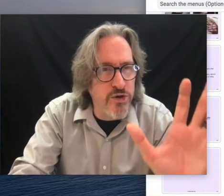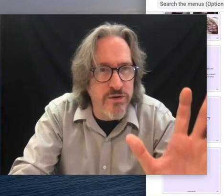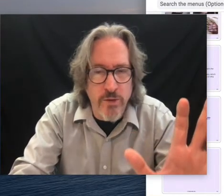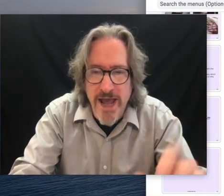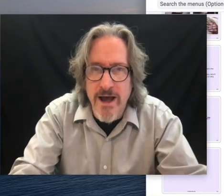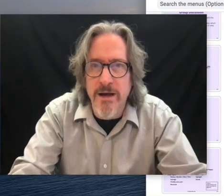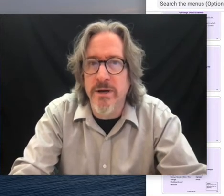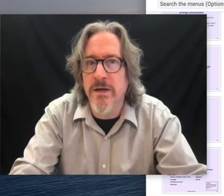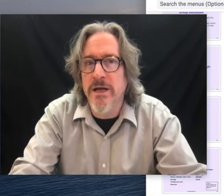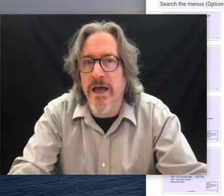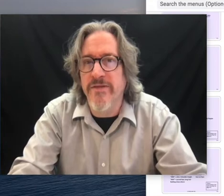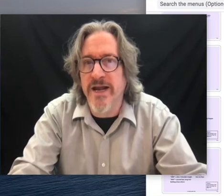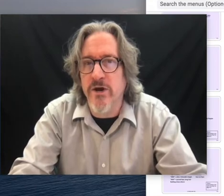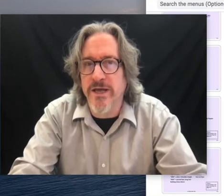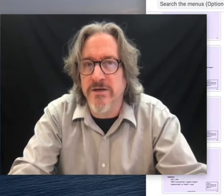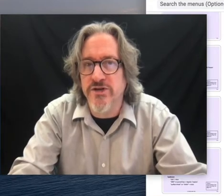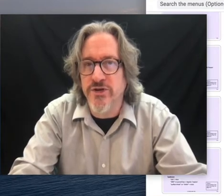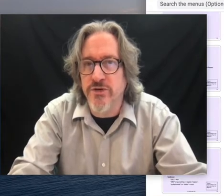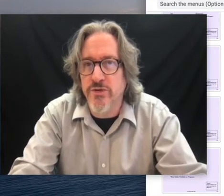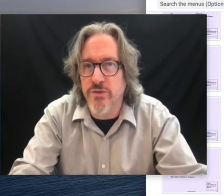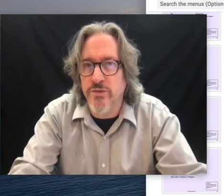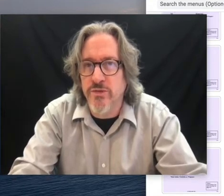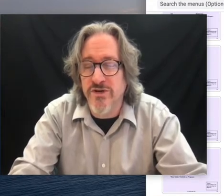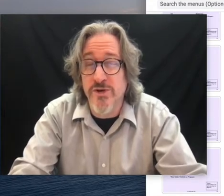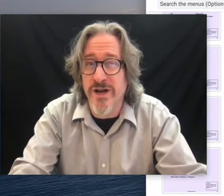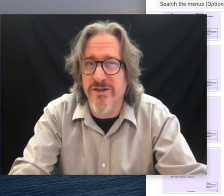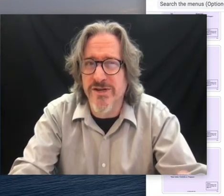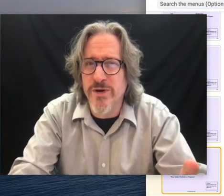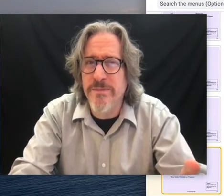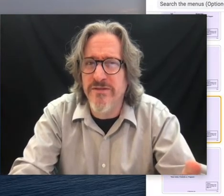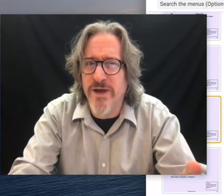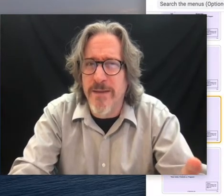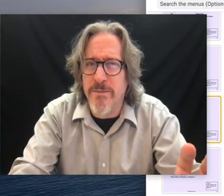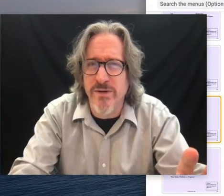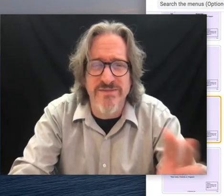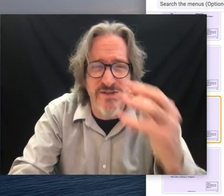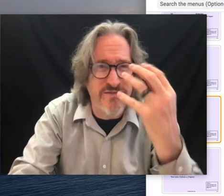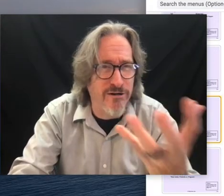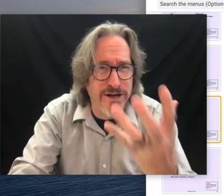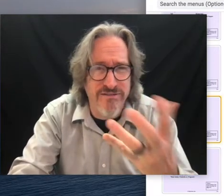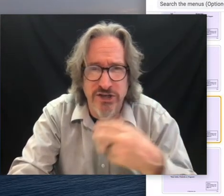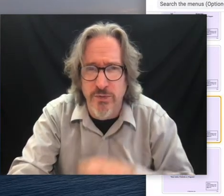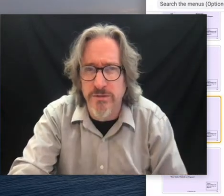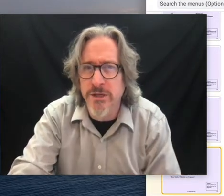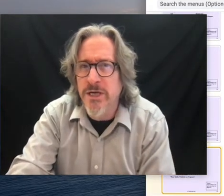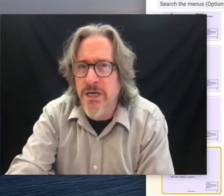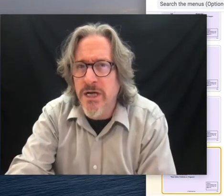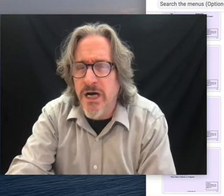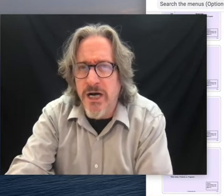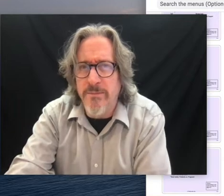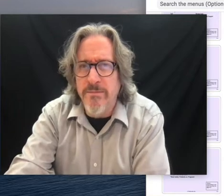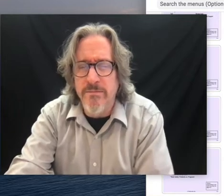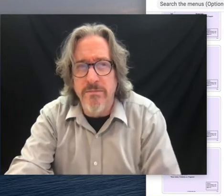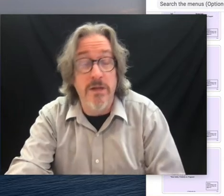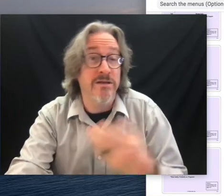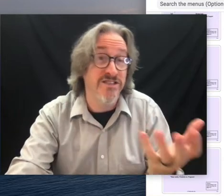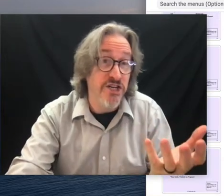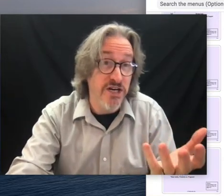And then we'll do the vocab, and then I go into there's quite a bit of vocab, but most of it's very visual.